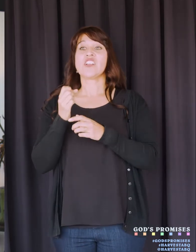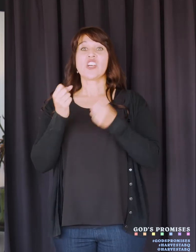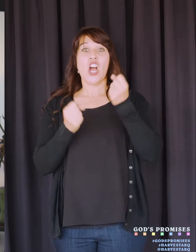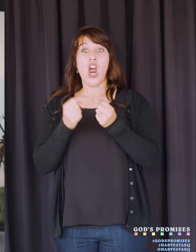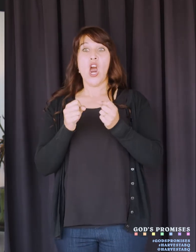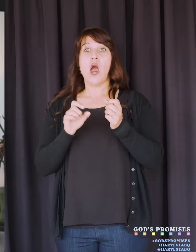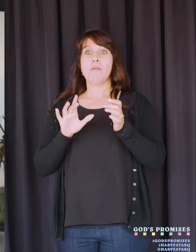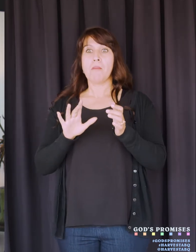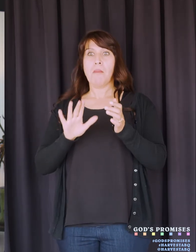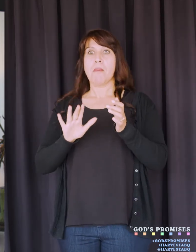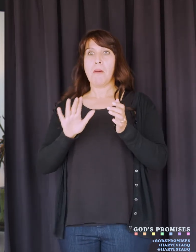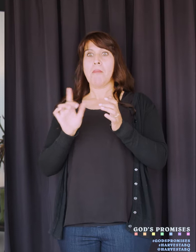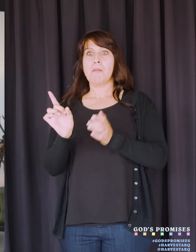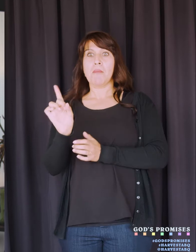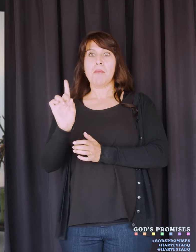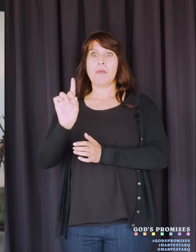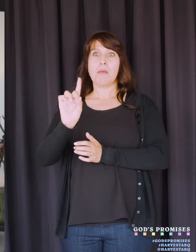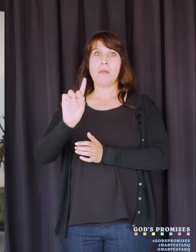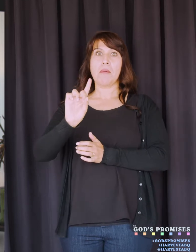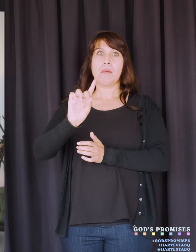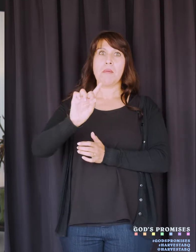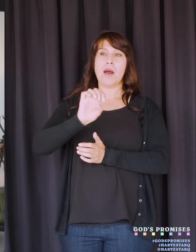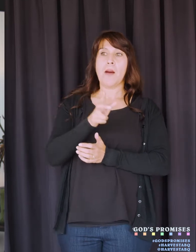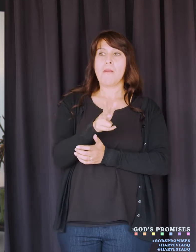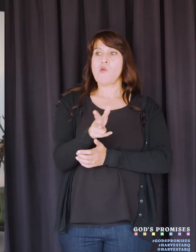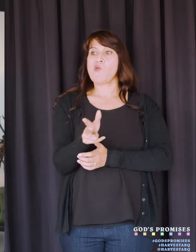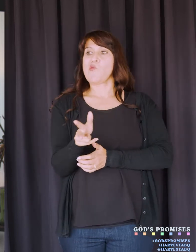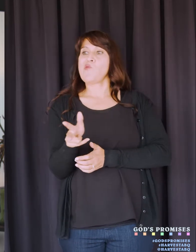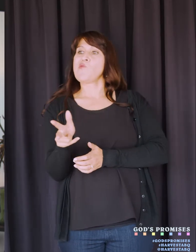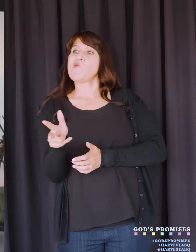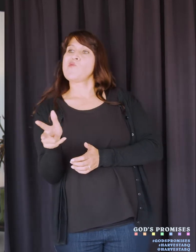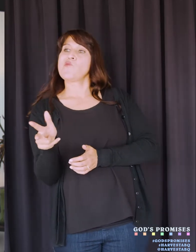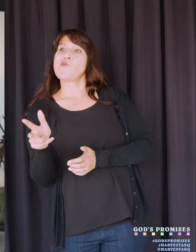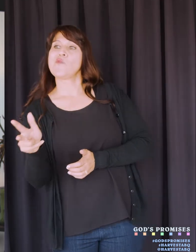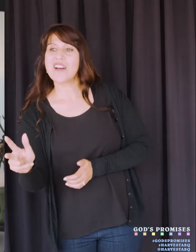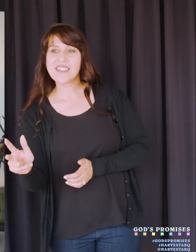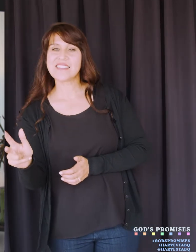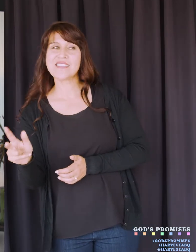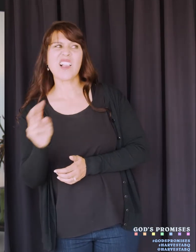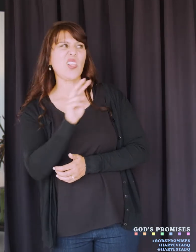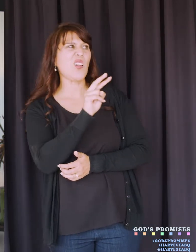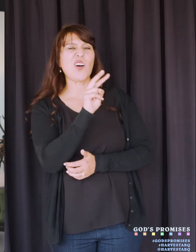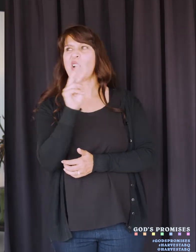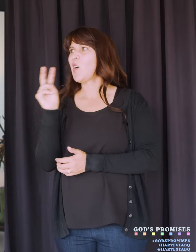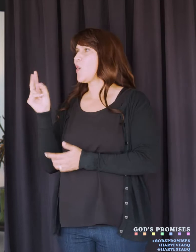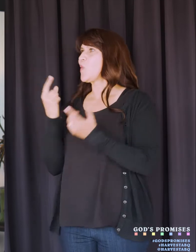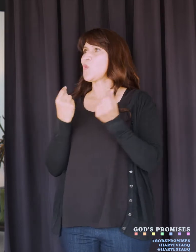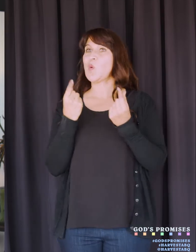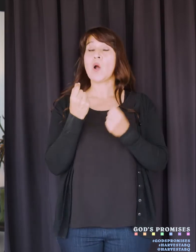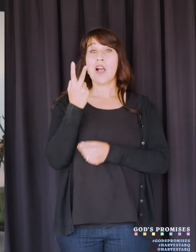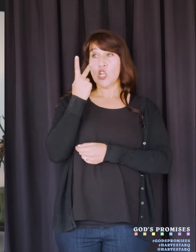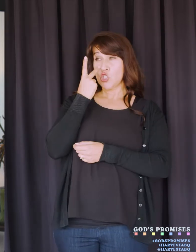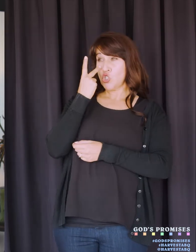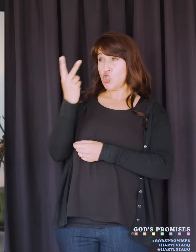began to sputter. I knew we were going to run out. We coasted over to the side. I looked around to figure out what we could do, and I